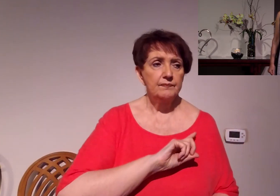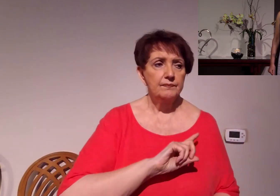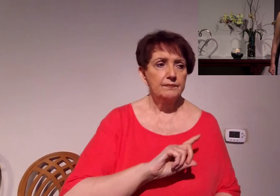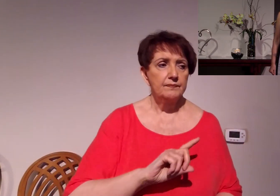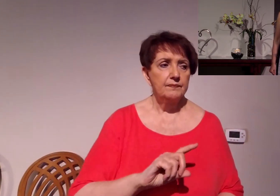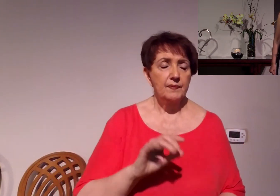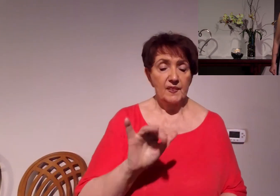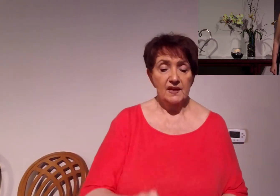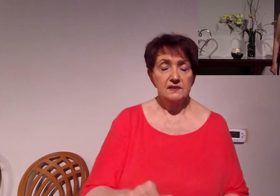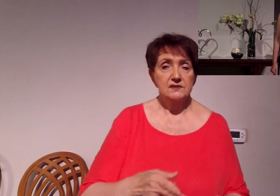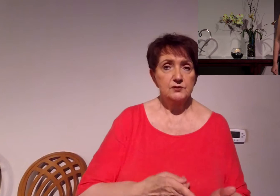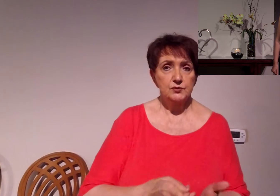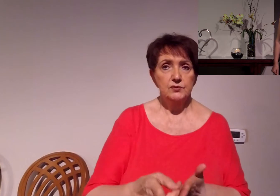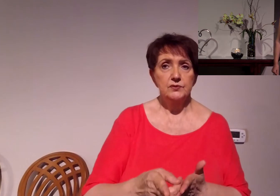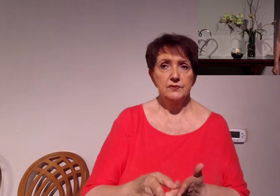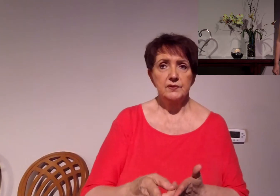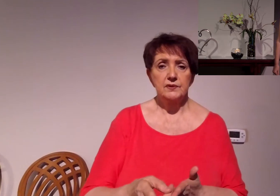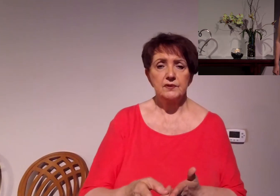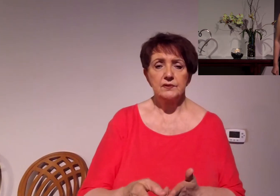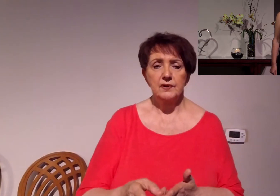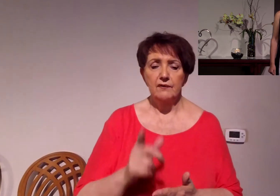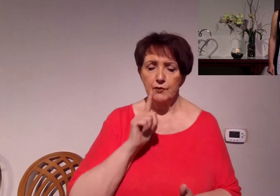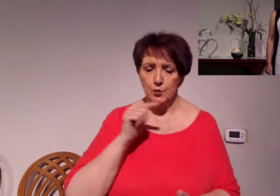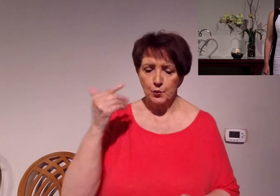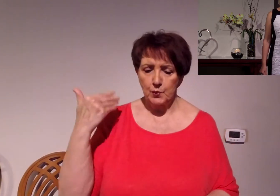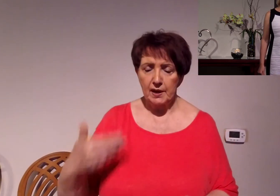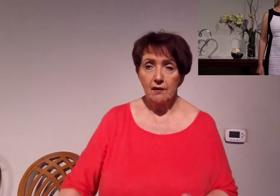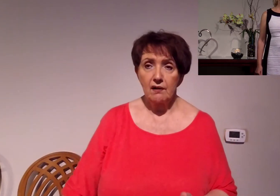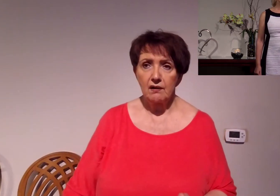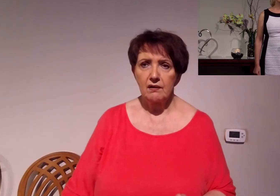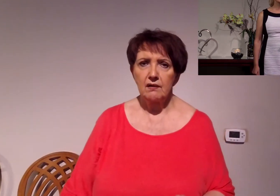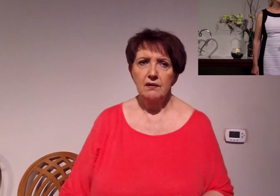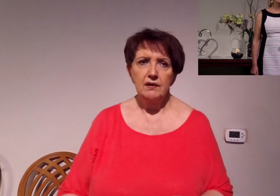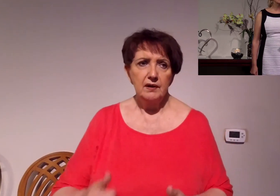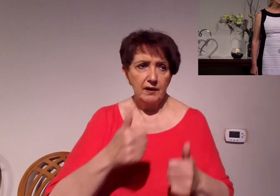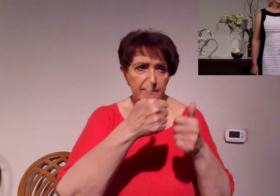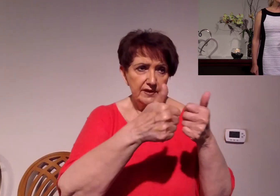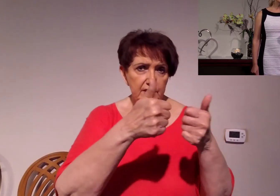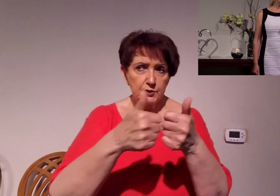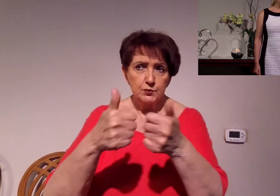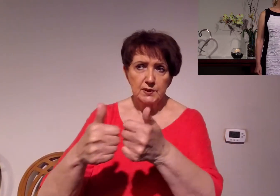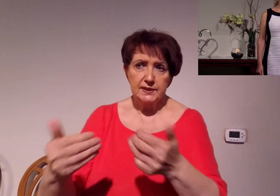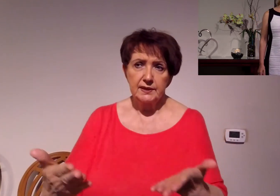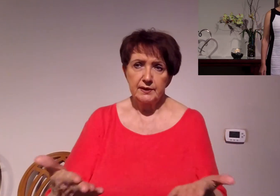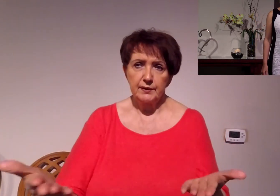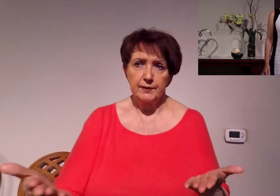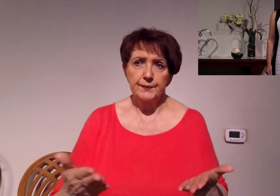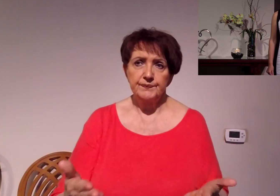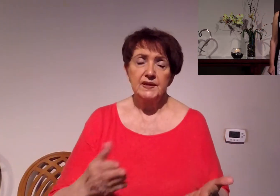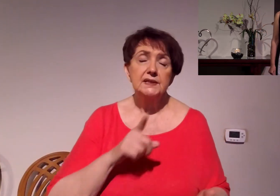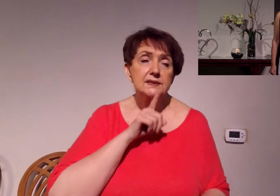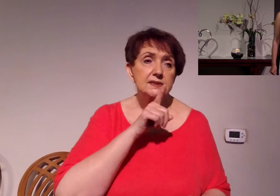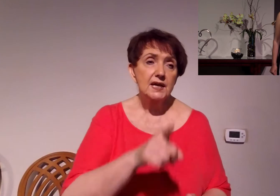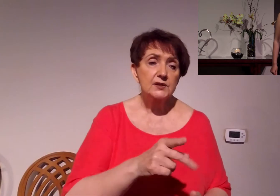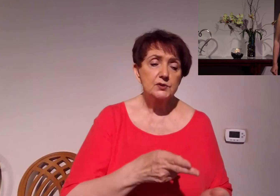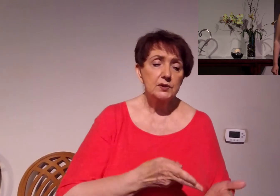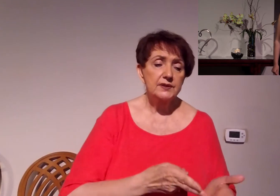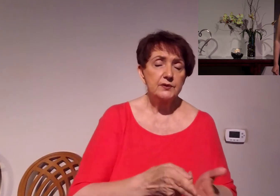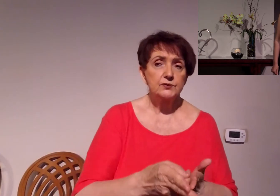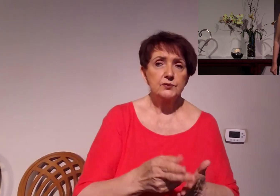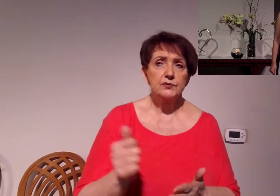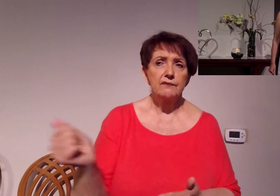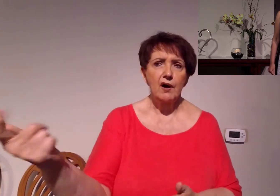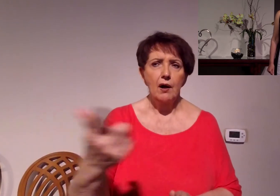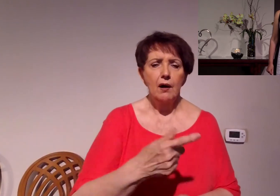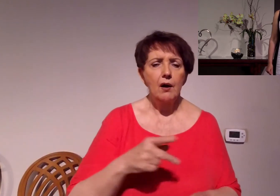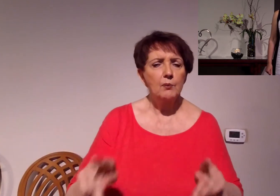This is the truth. This is the truth of our being. This is the truth of each and every one of us here. This is actually the truth of all